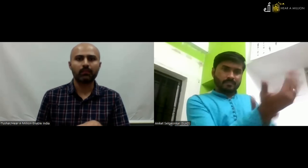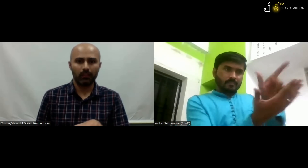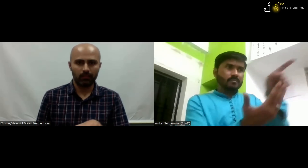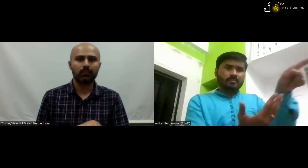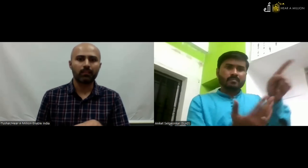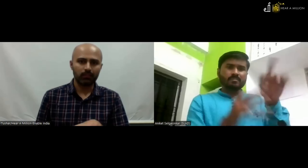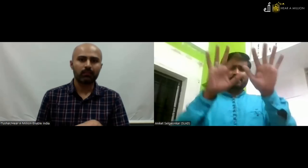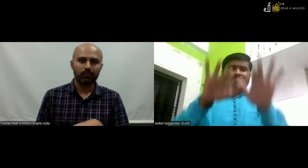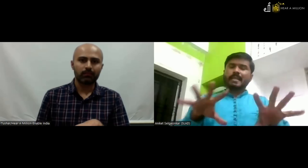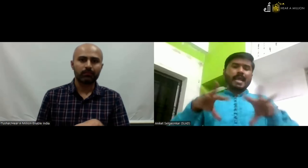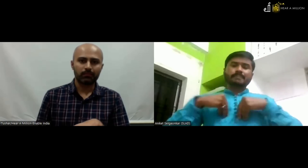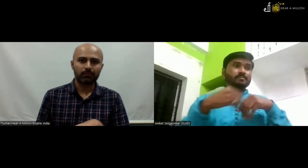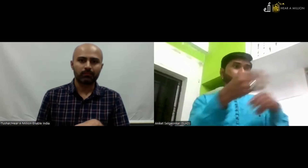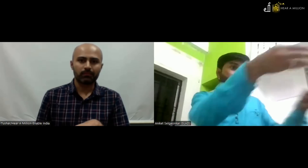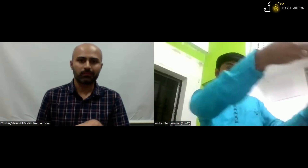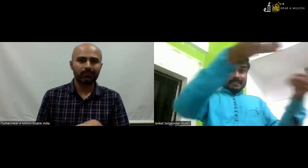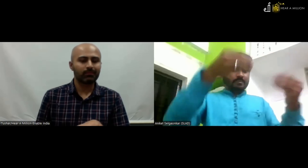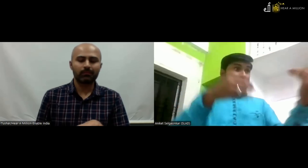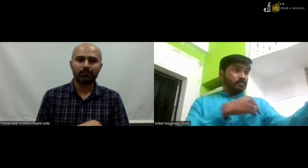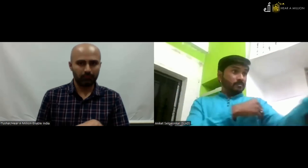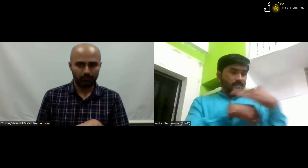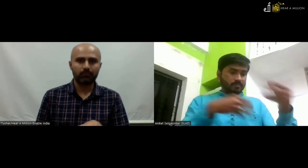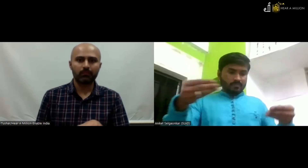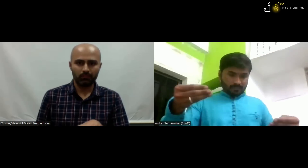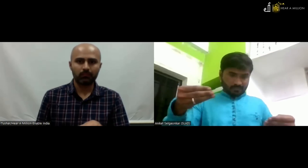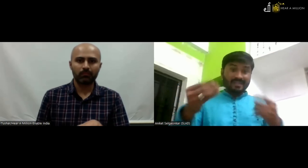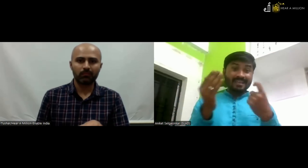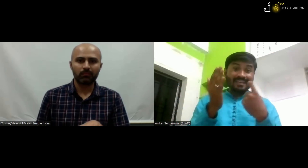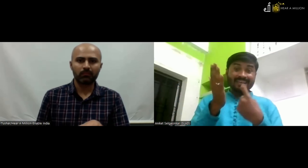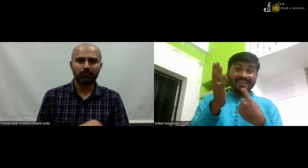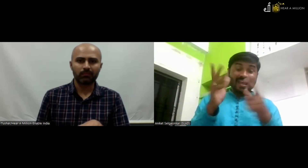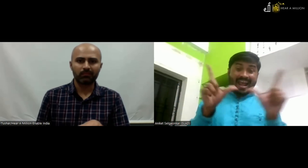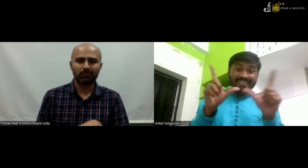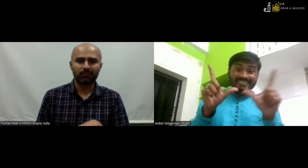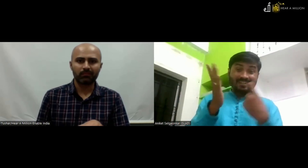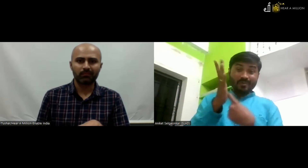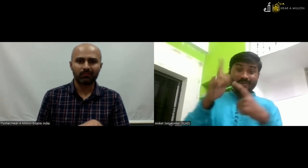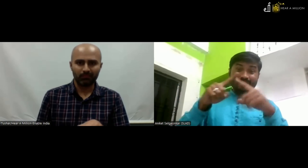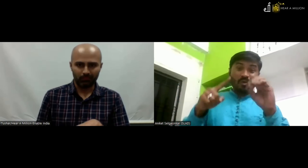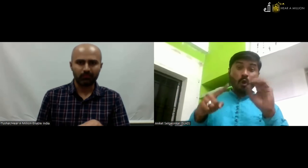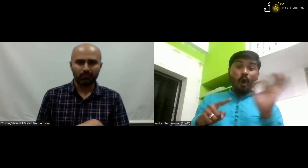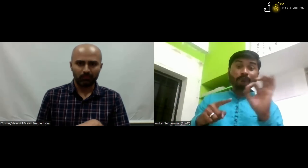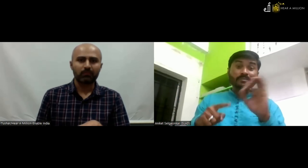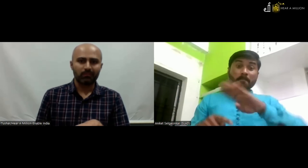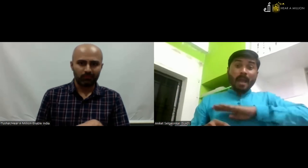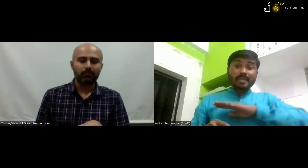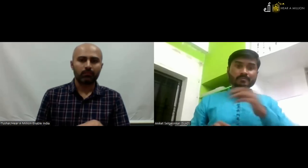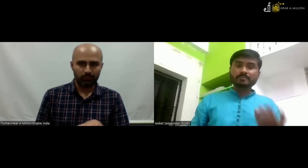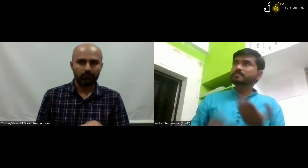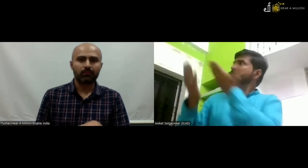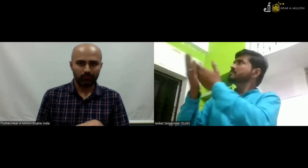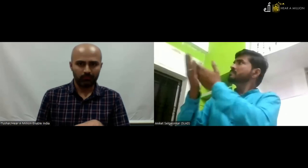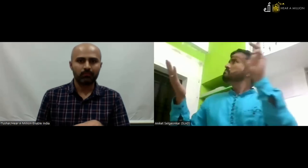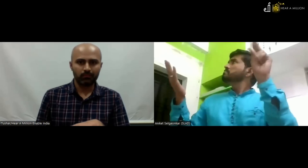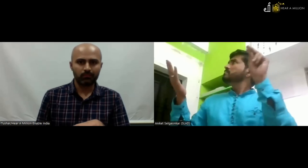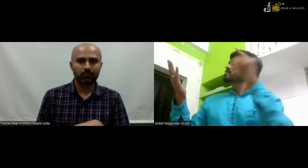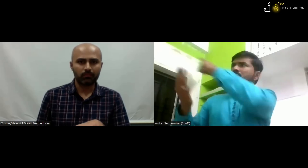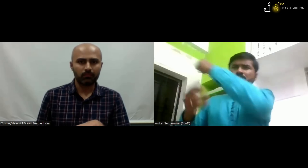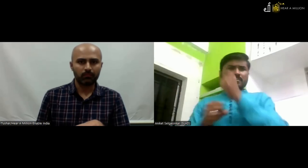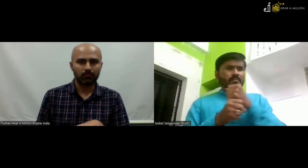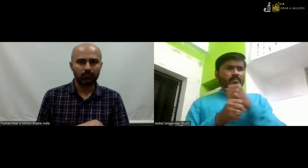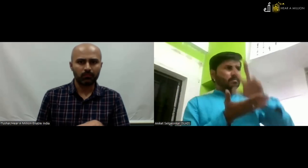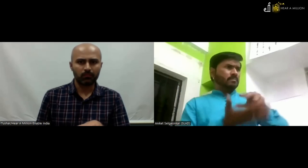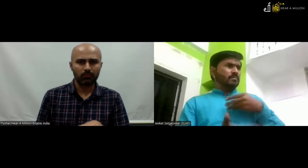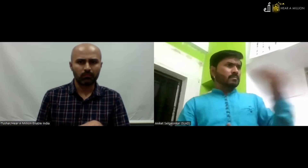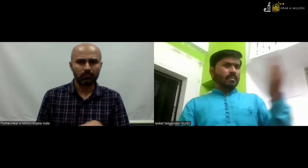we asked the government, if you are not providing us the license, then you need to give us in the return if you are not providing us. So